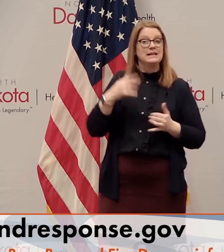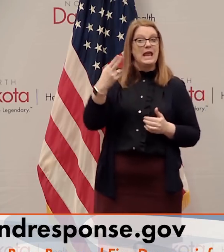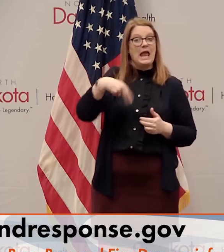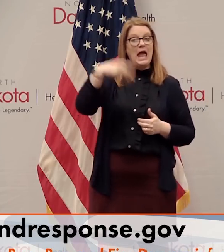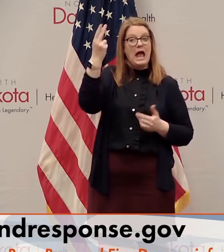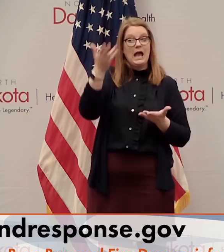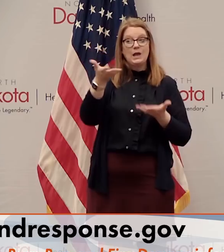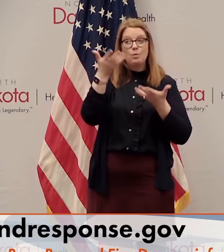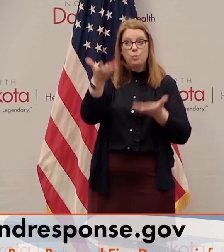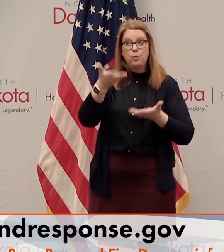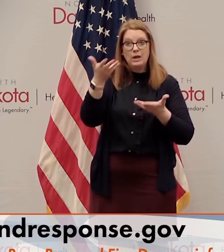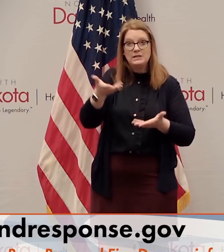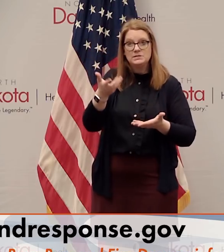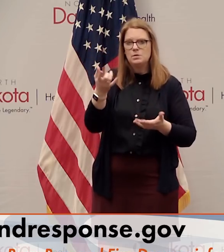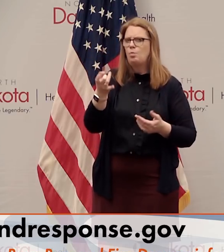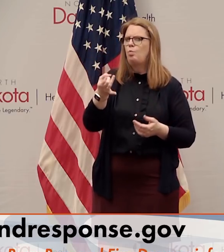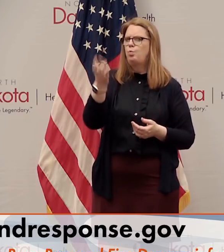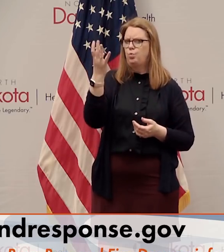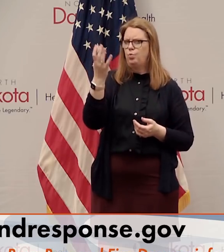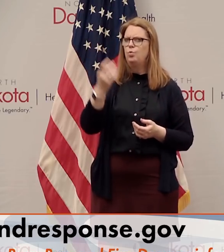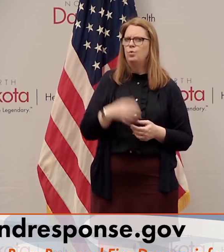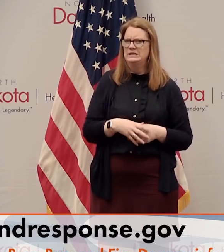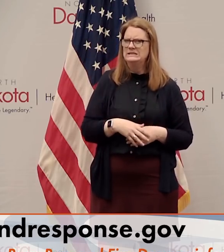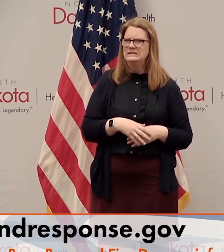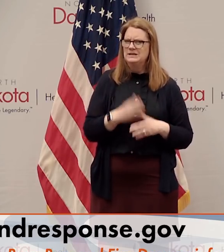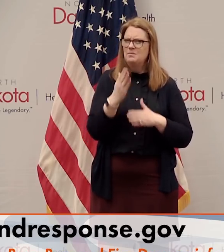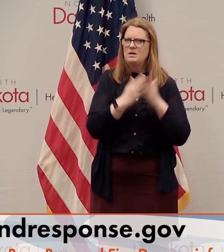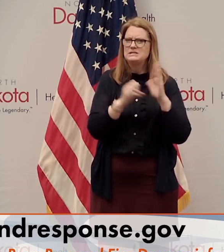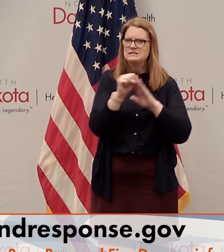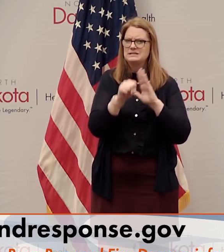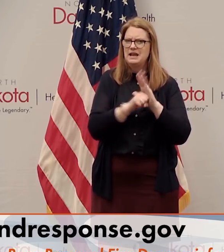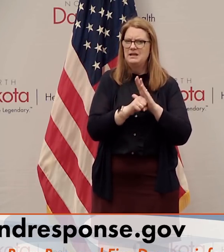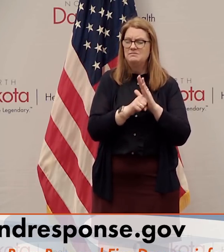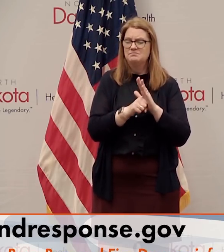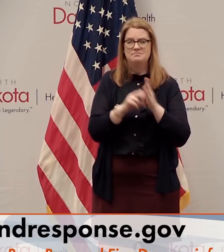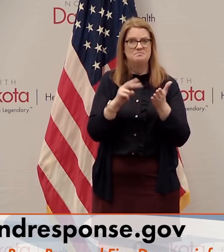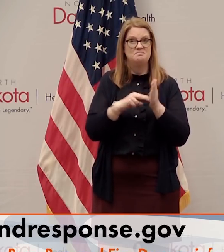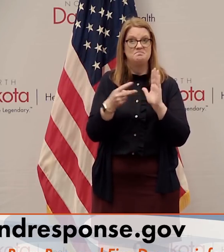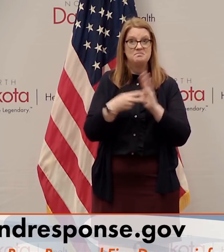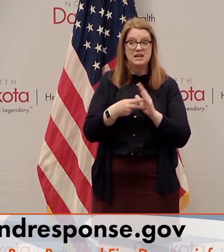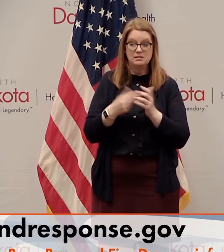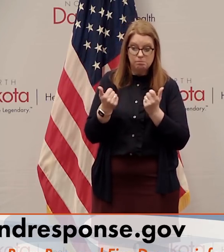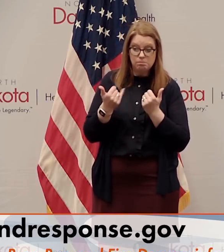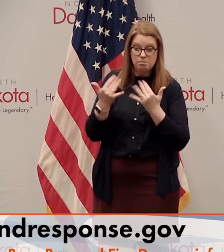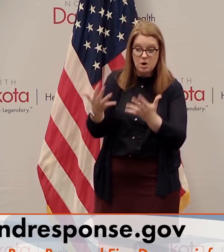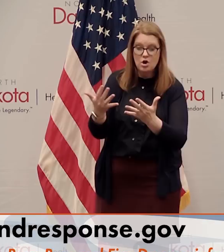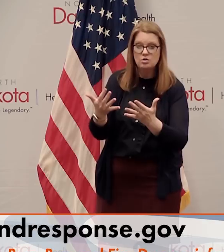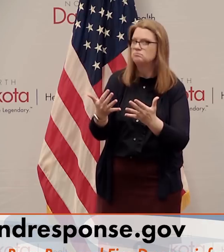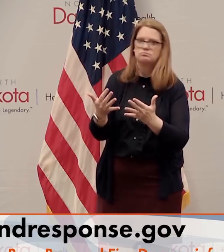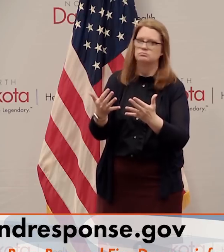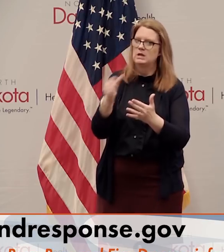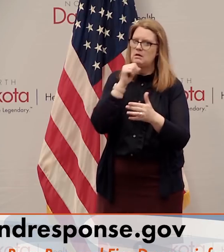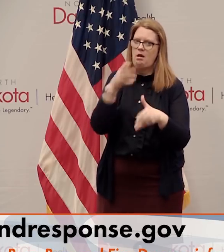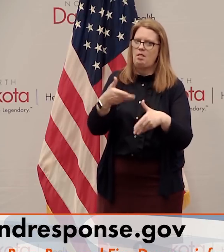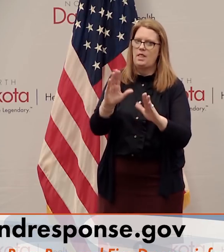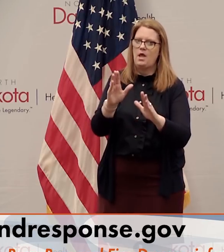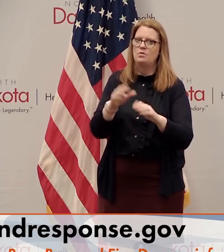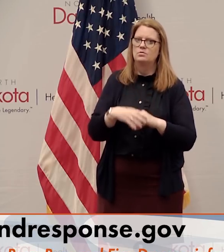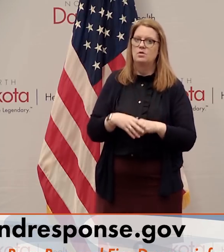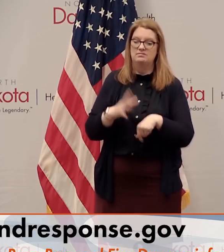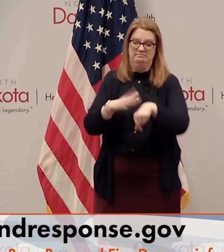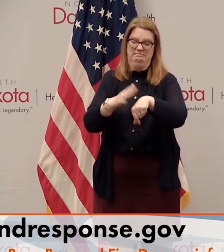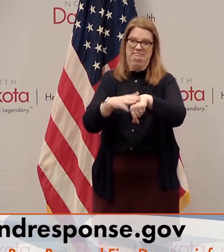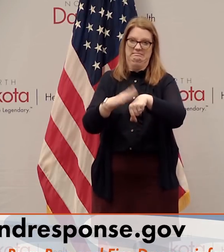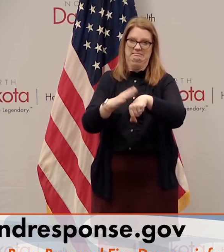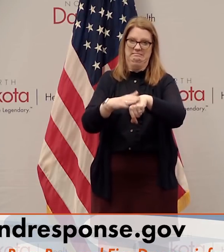created near critical fire weather in parts of the state, and you're not permitted open burn during burn bans or red flag